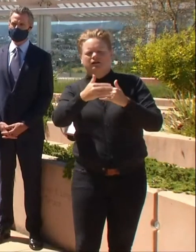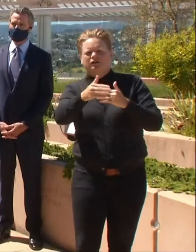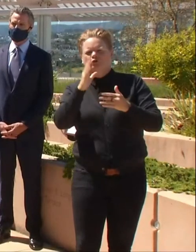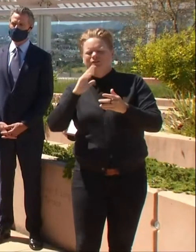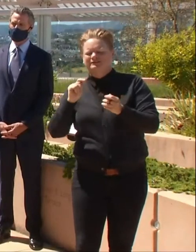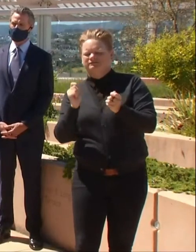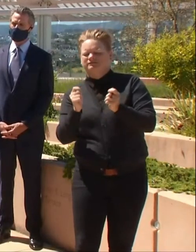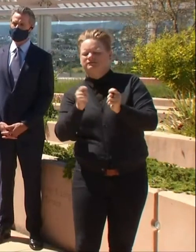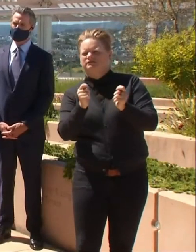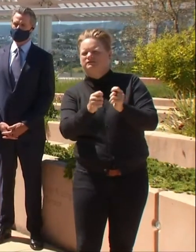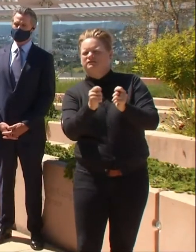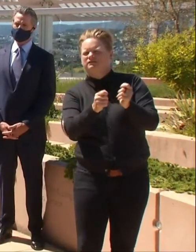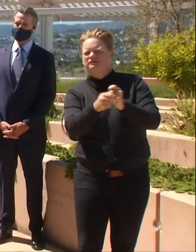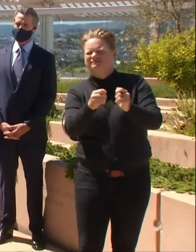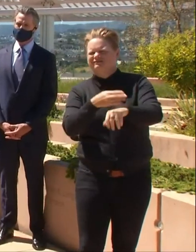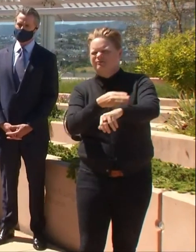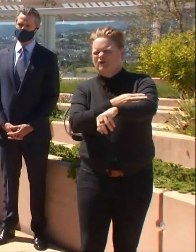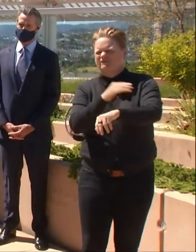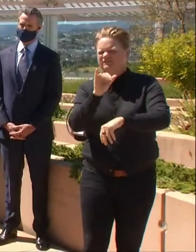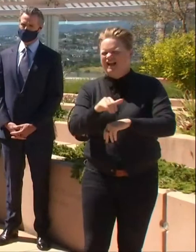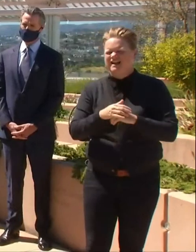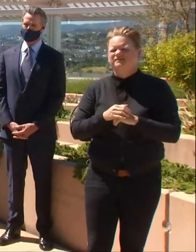And maybe I'll just add as well,